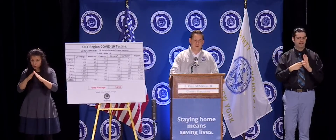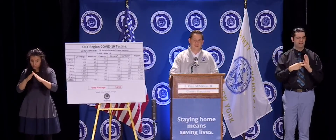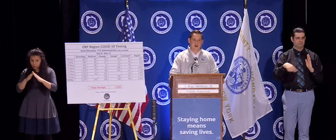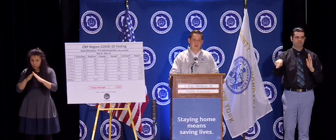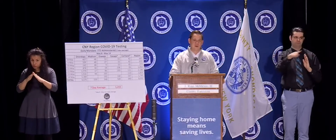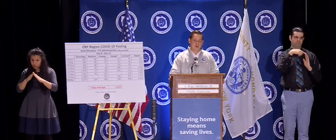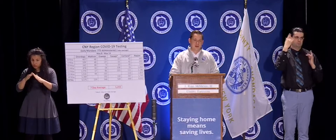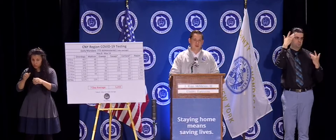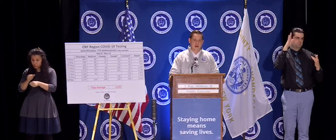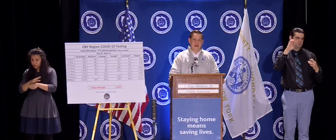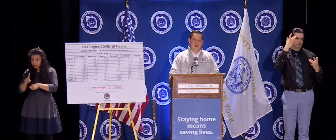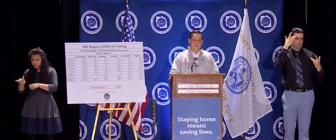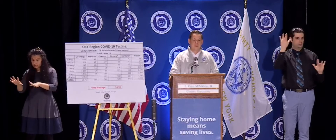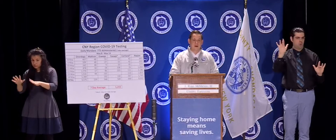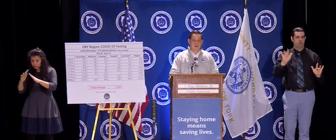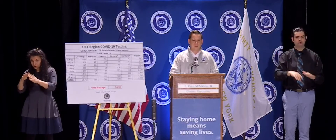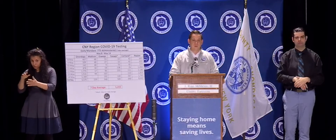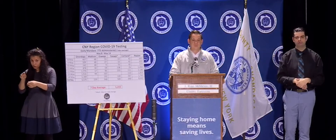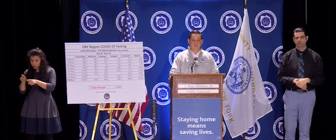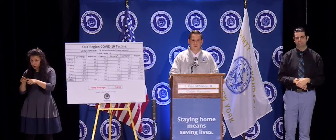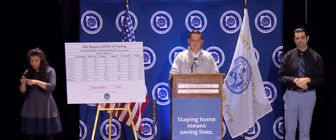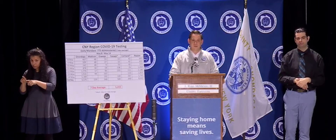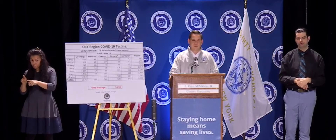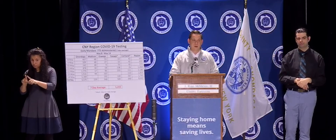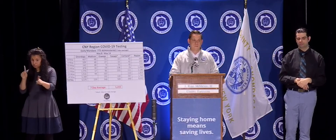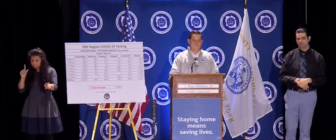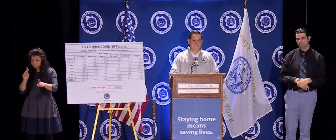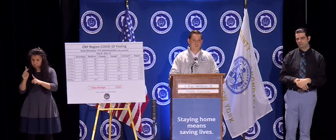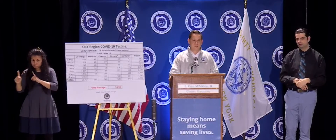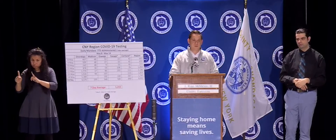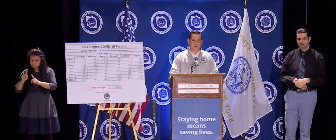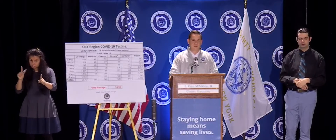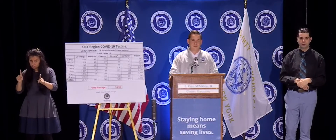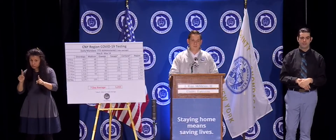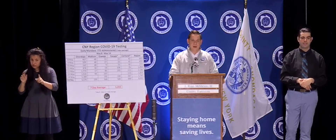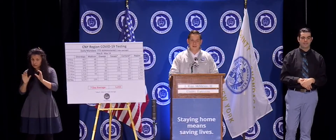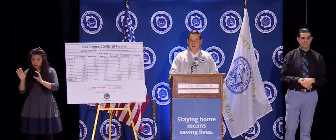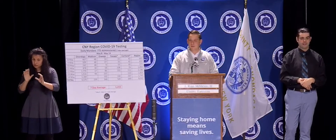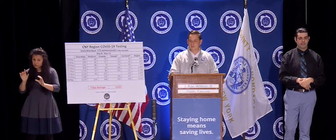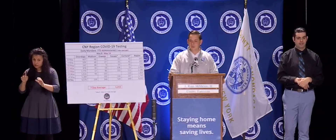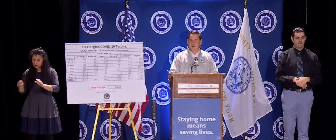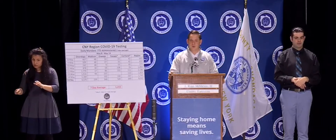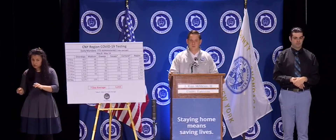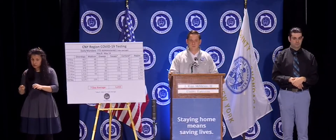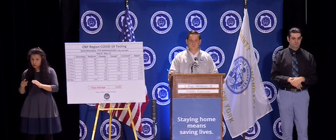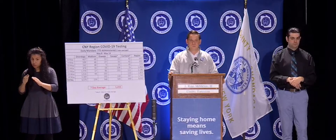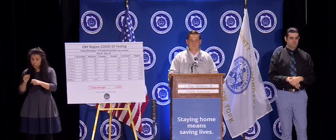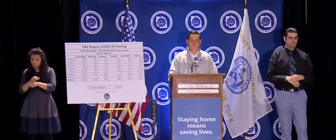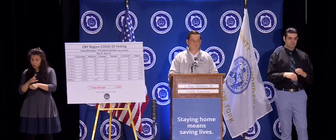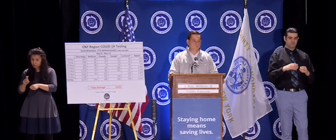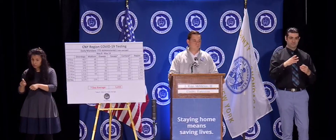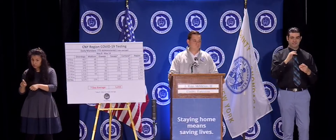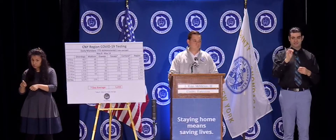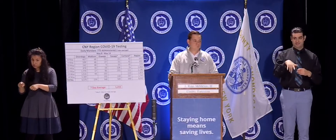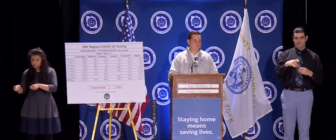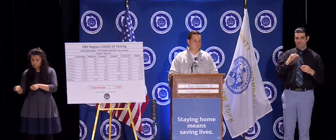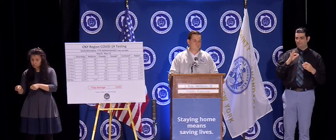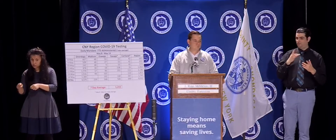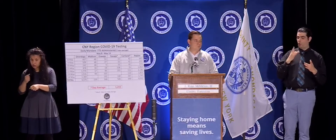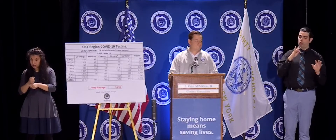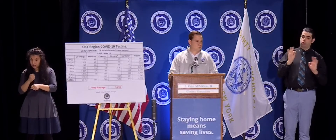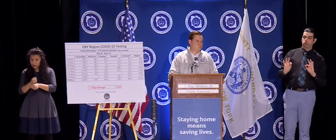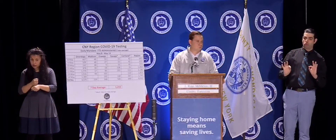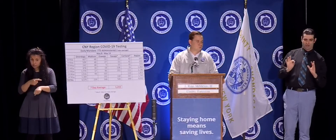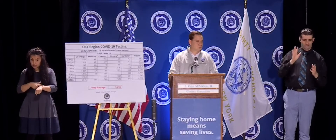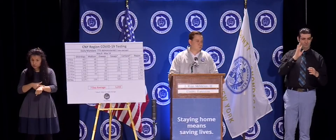health, your family's health, and your economic health, let's be smart. 6 feet, masks, let's do it.